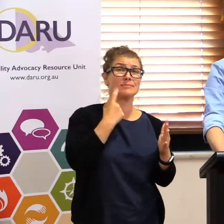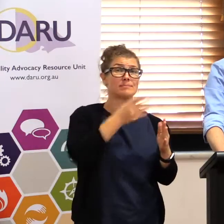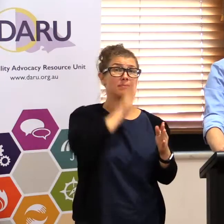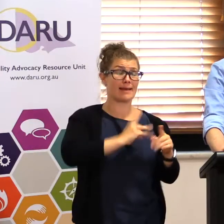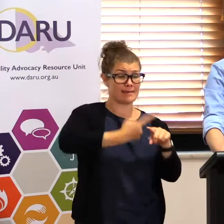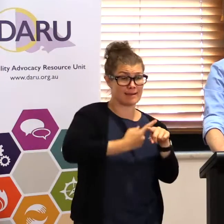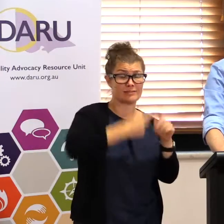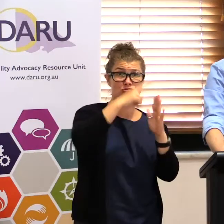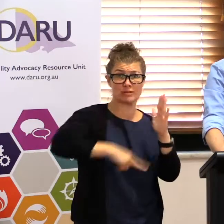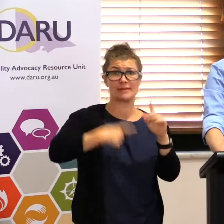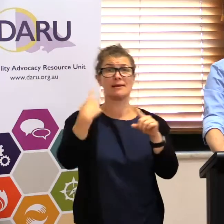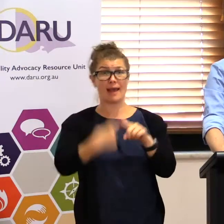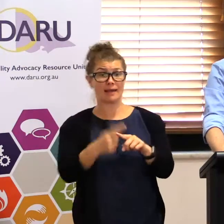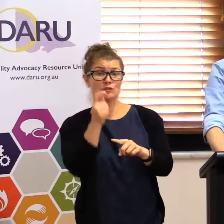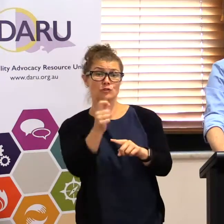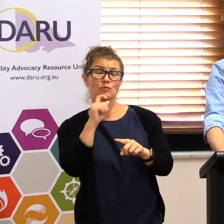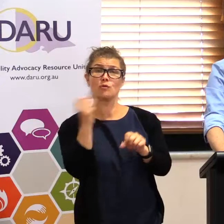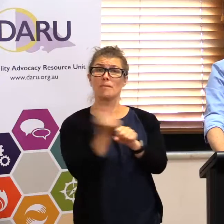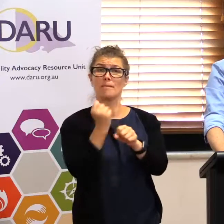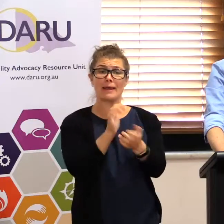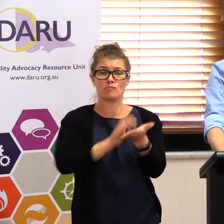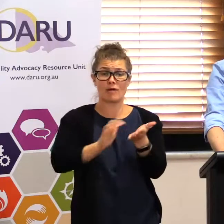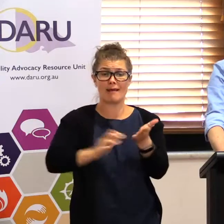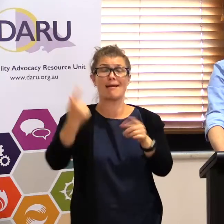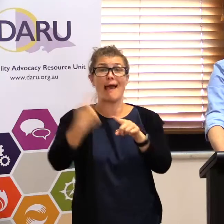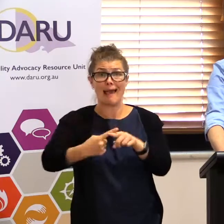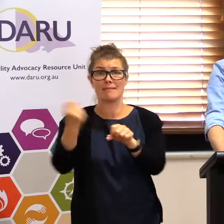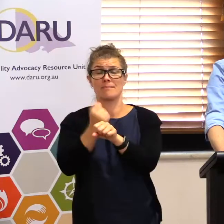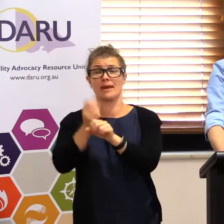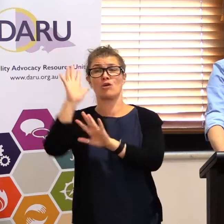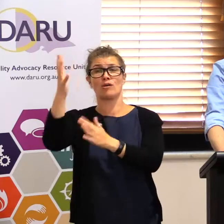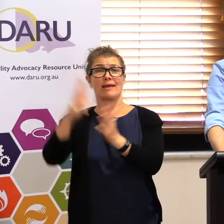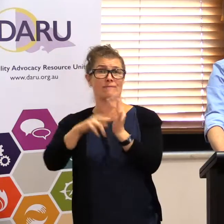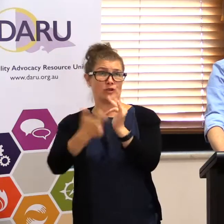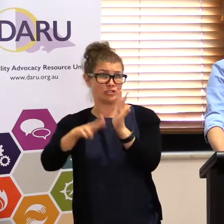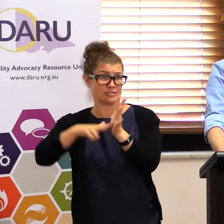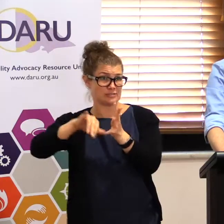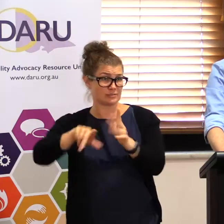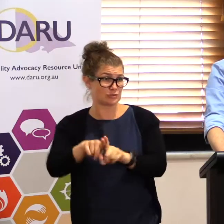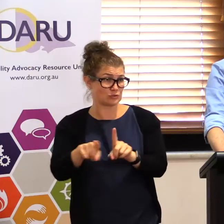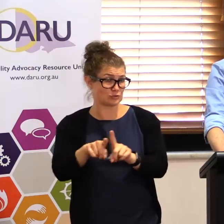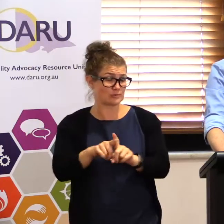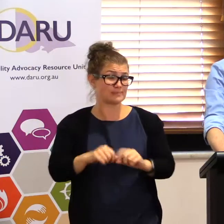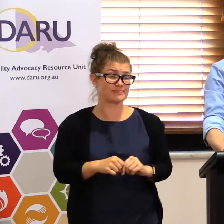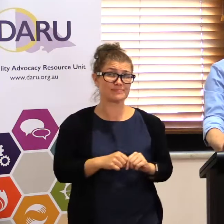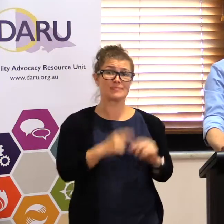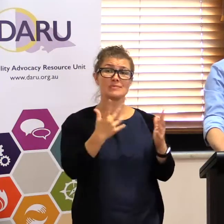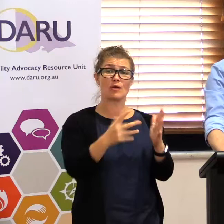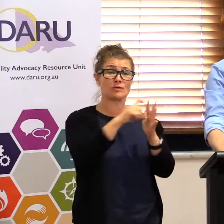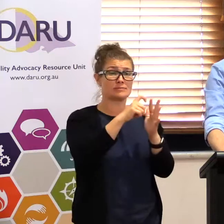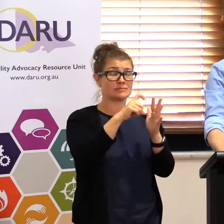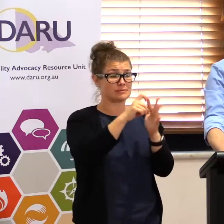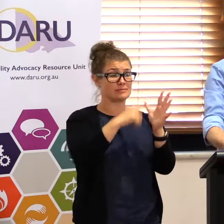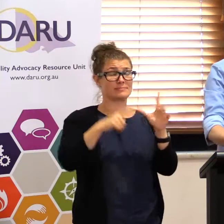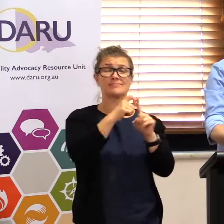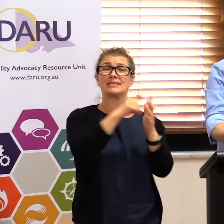and there'll shortly be an Auslan version and Braille version as well. So the focus of the Disability Action Plan is really across two